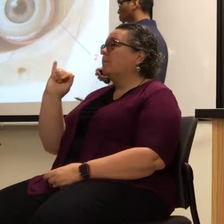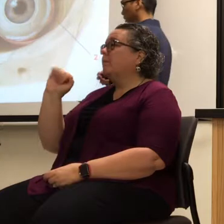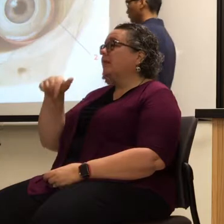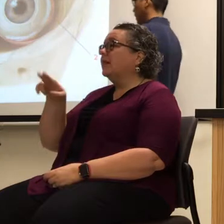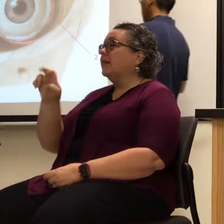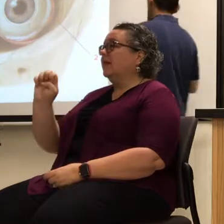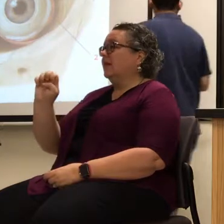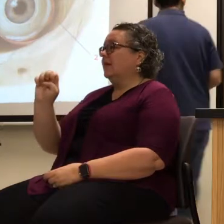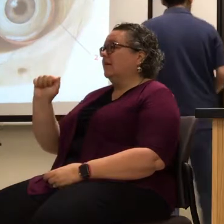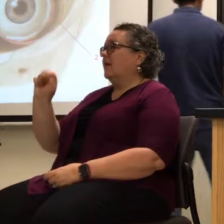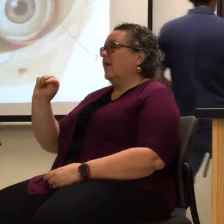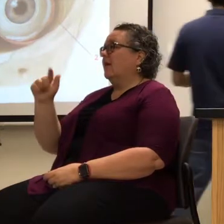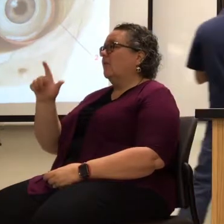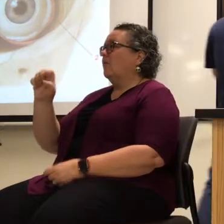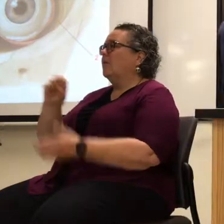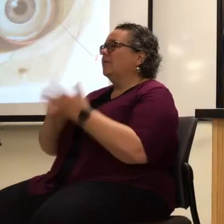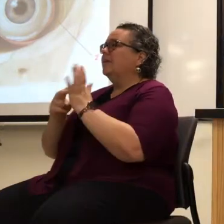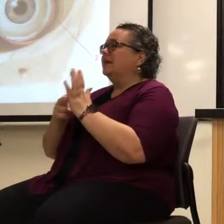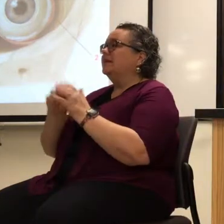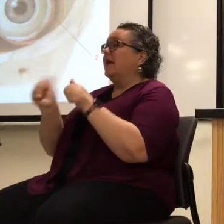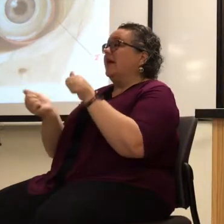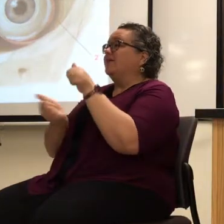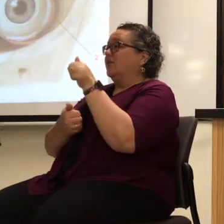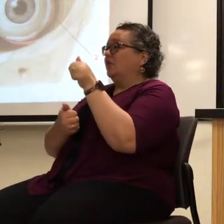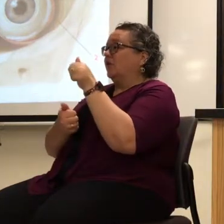inferior oblique.